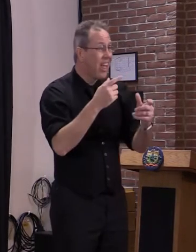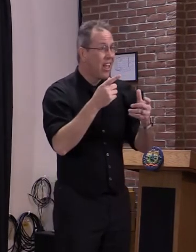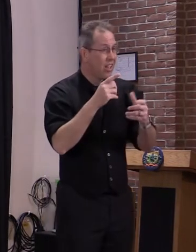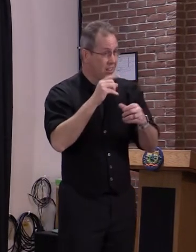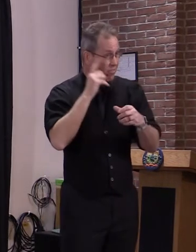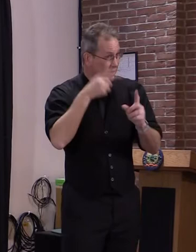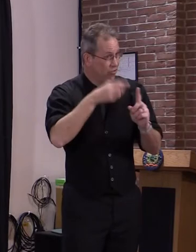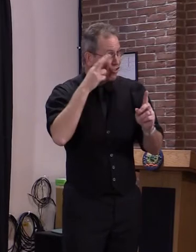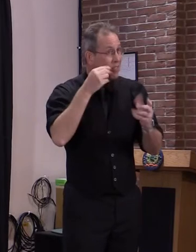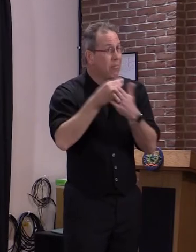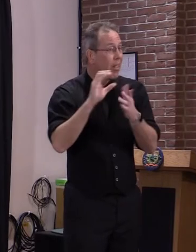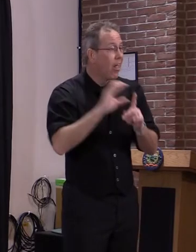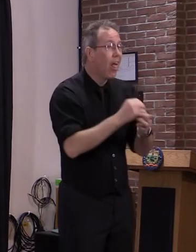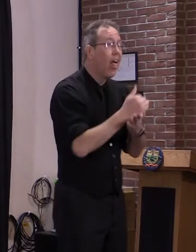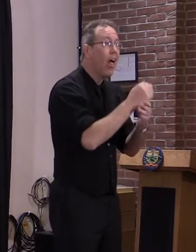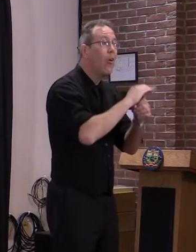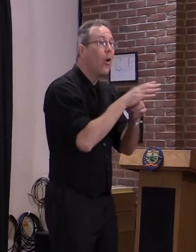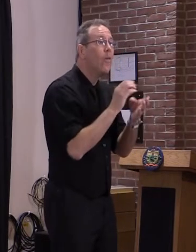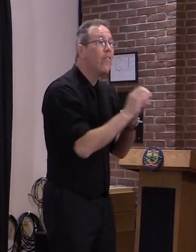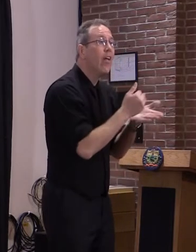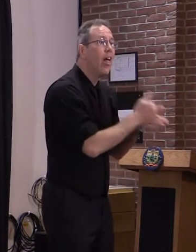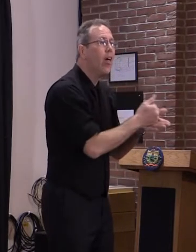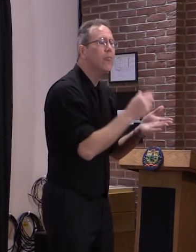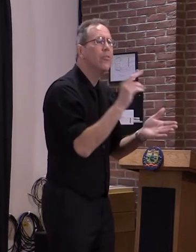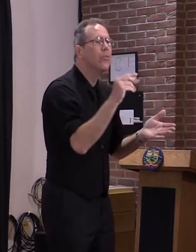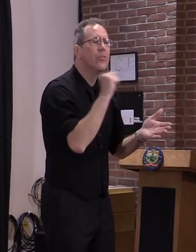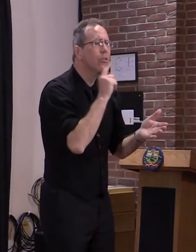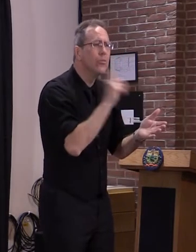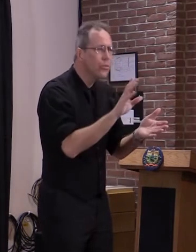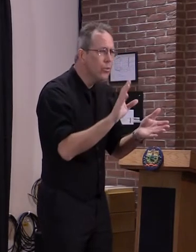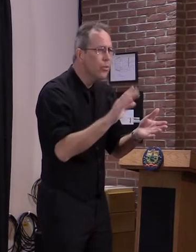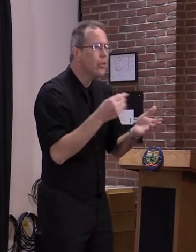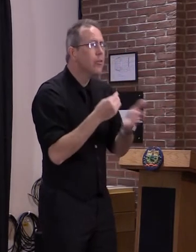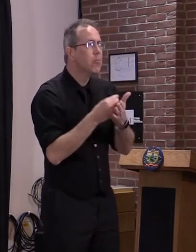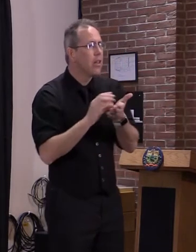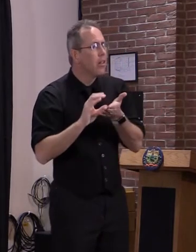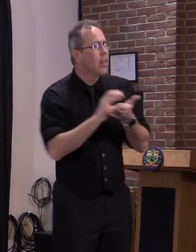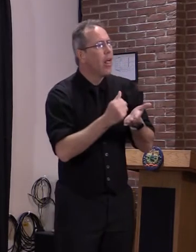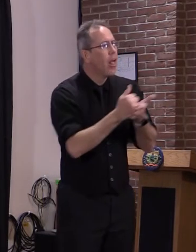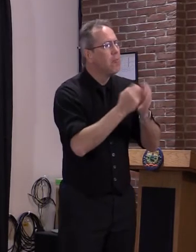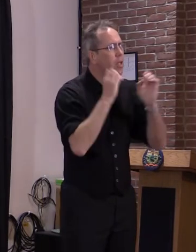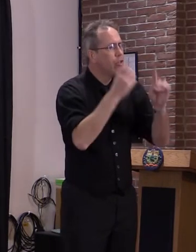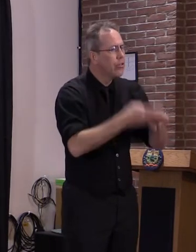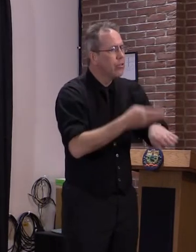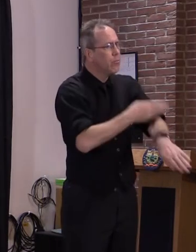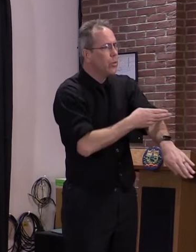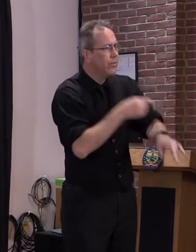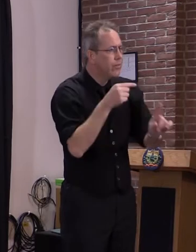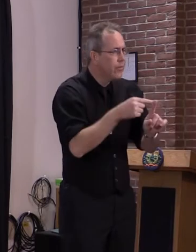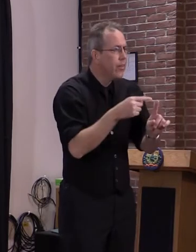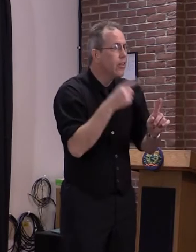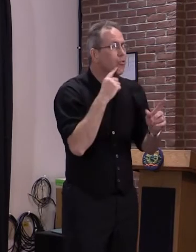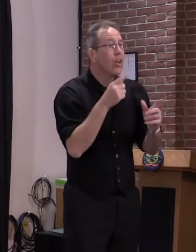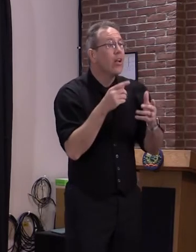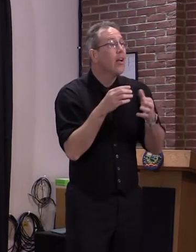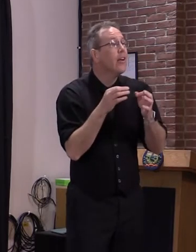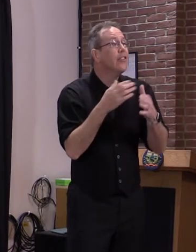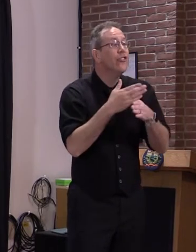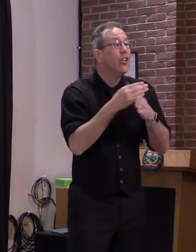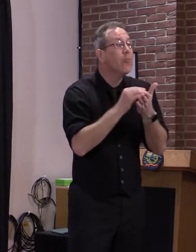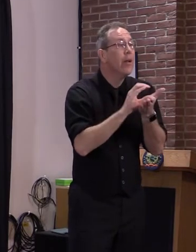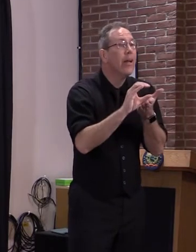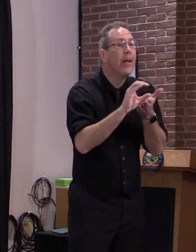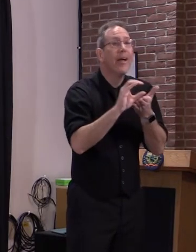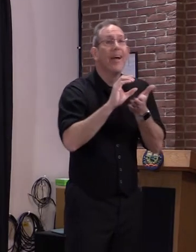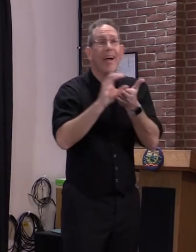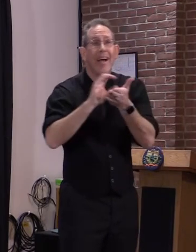relief dollars that have come in to all states come to school districts, and that isn't necessarily a good alignment with funding for CT centers. So